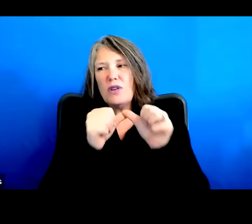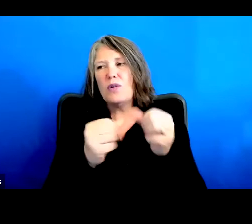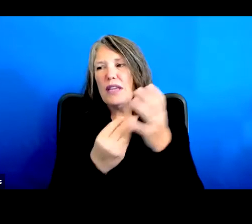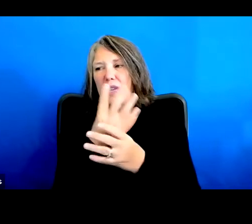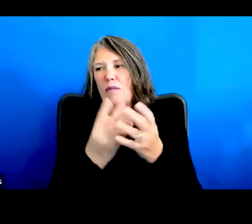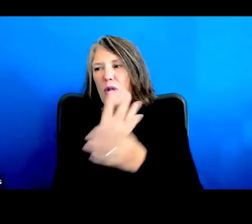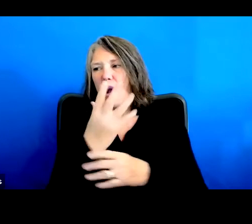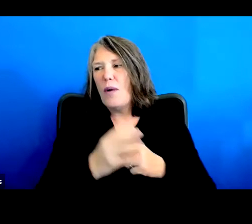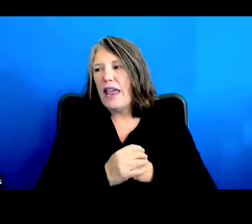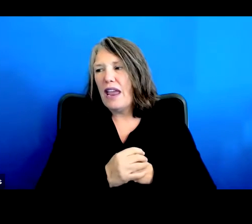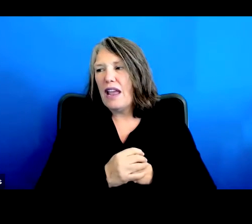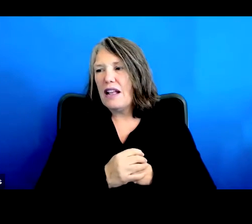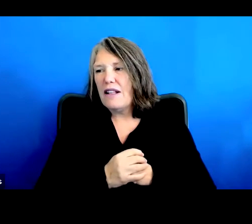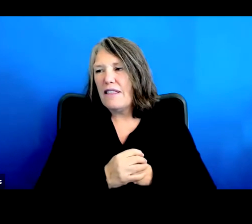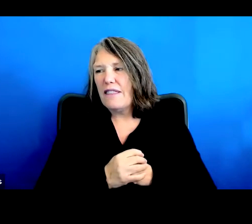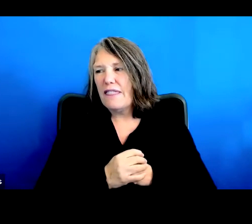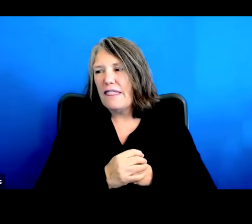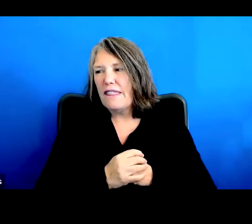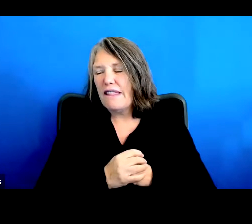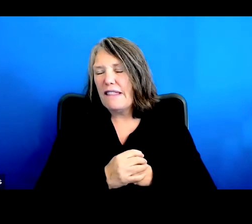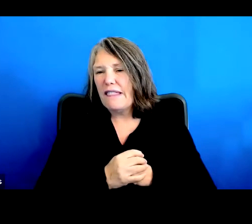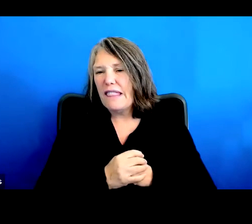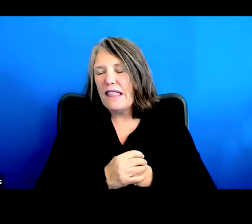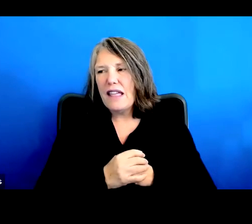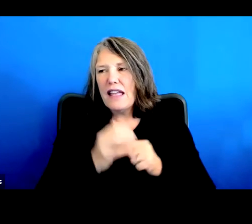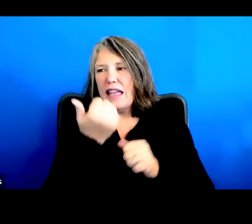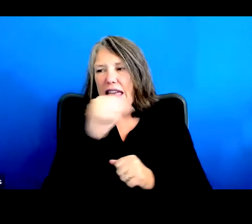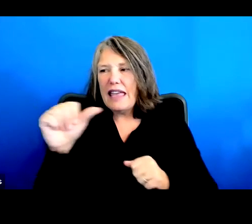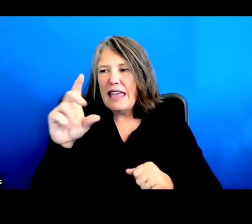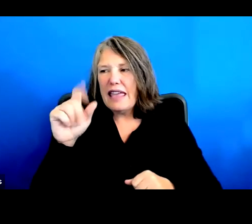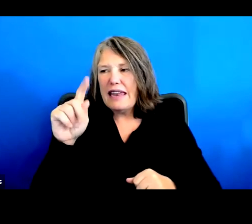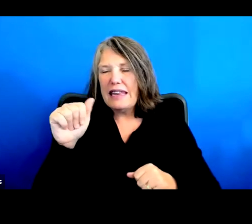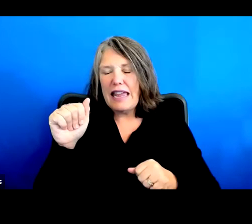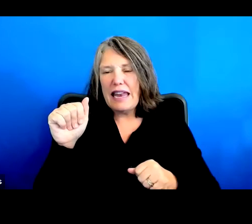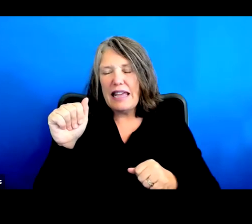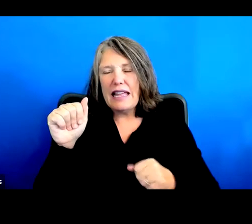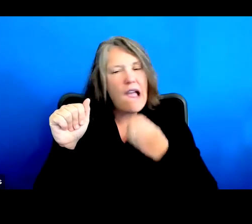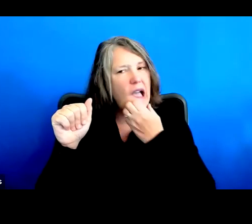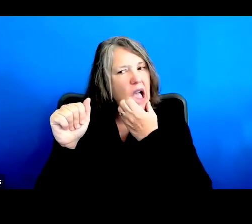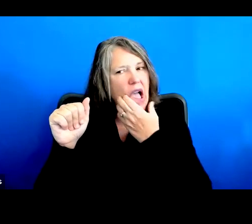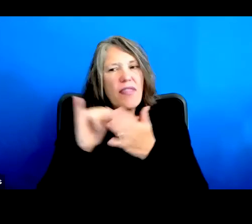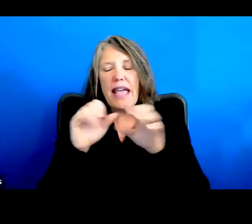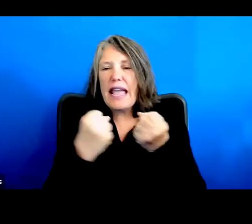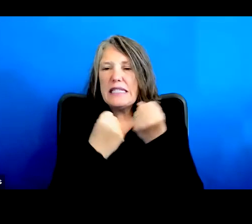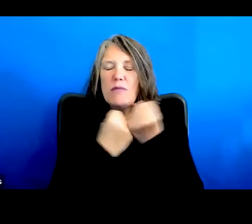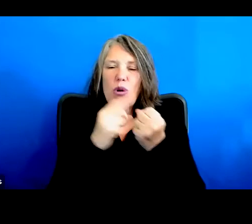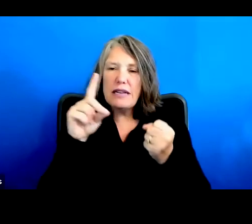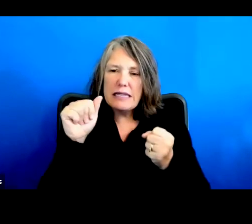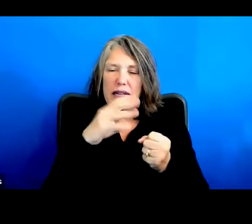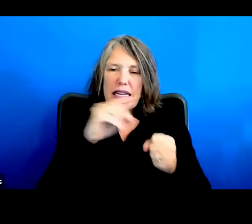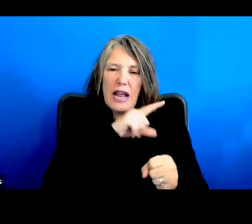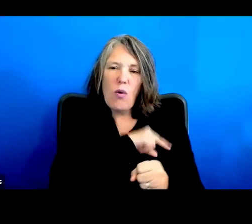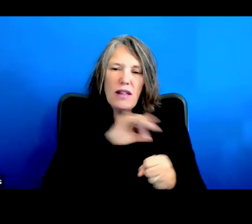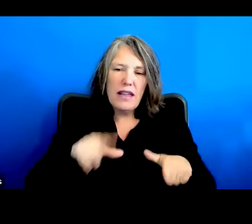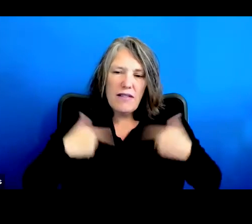identifying data that's needed, right? Any data that's needed to support the disability community and to support quality of life for disabled